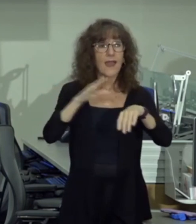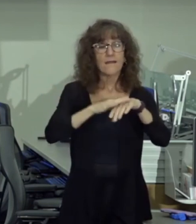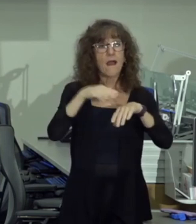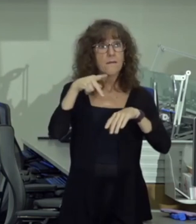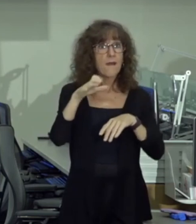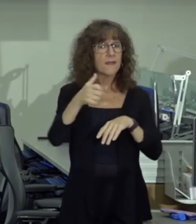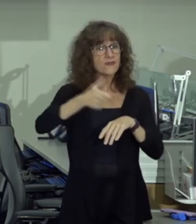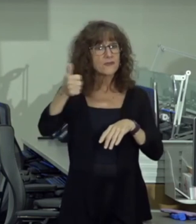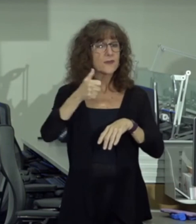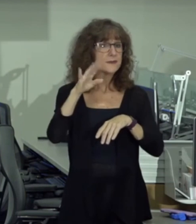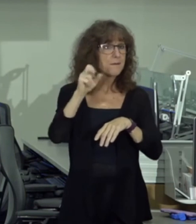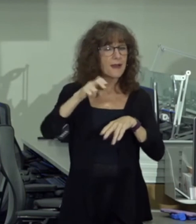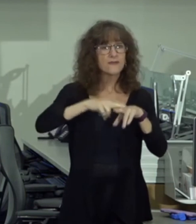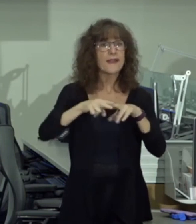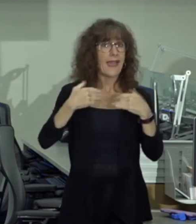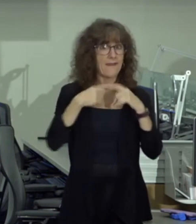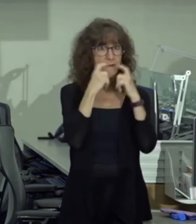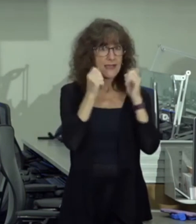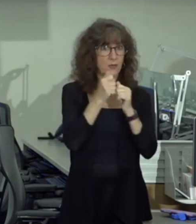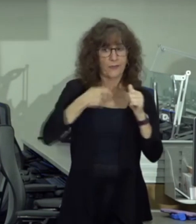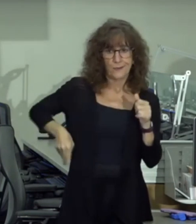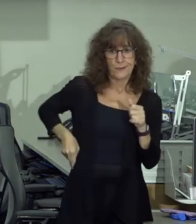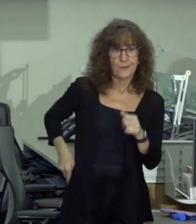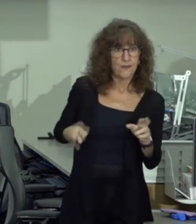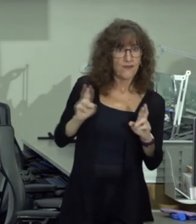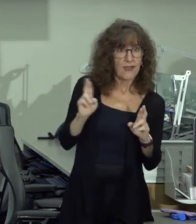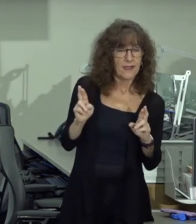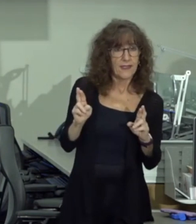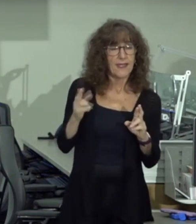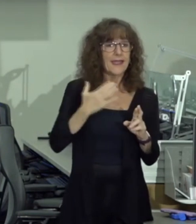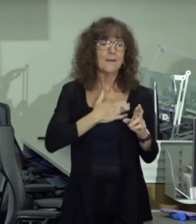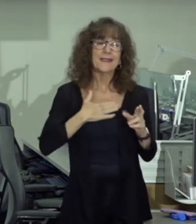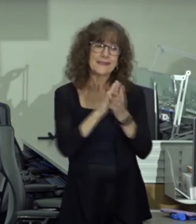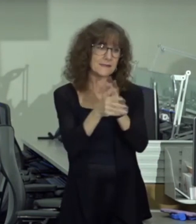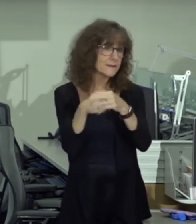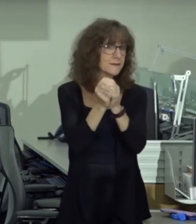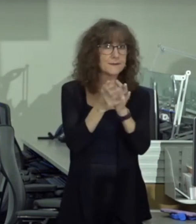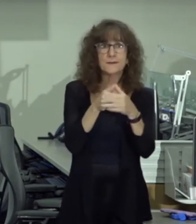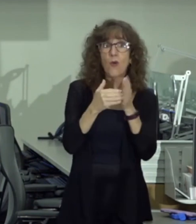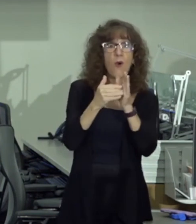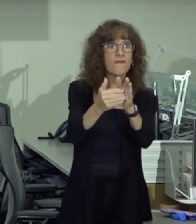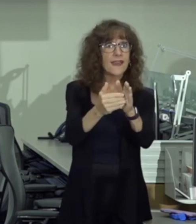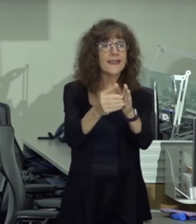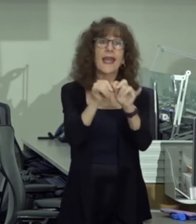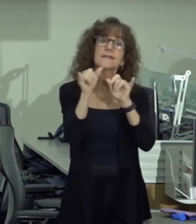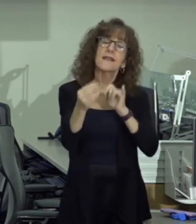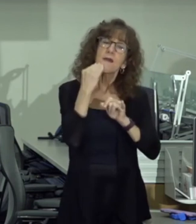transportation. Keep a mask with you. Please continue to clean your hands often and